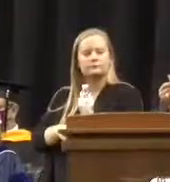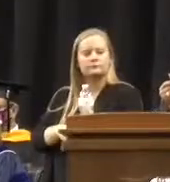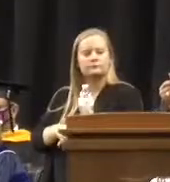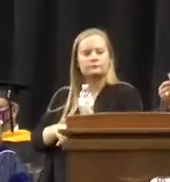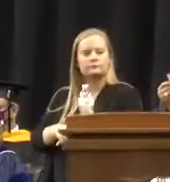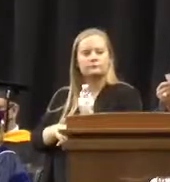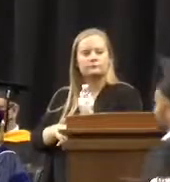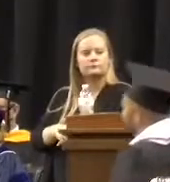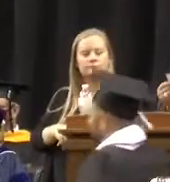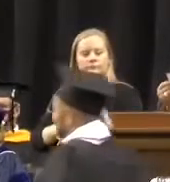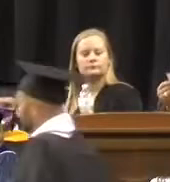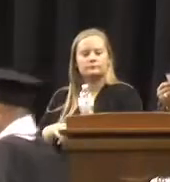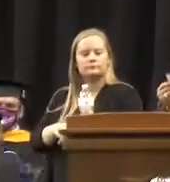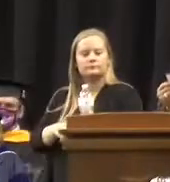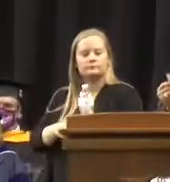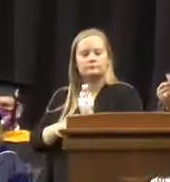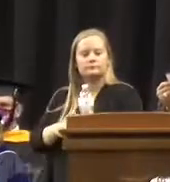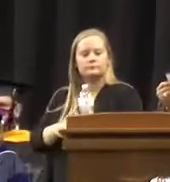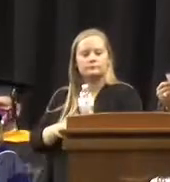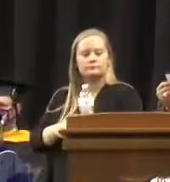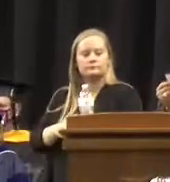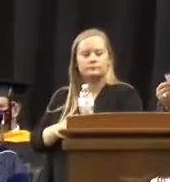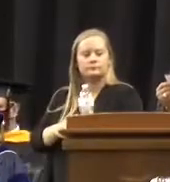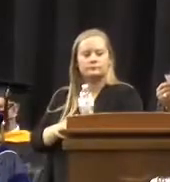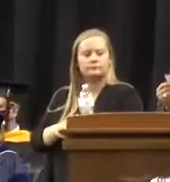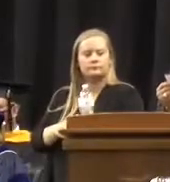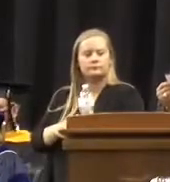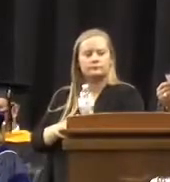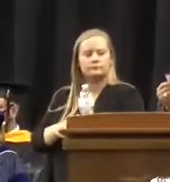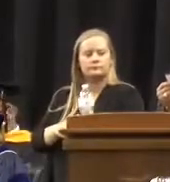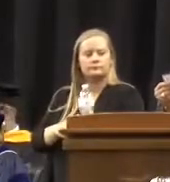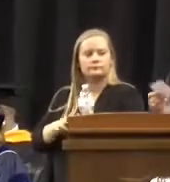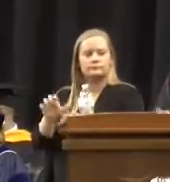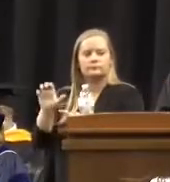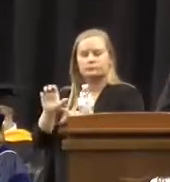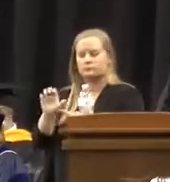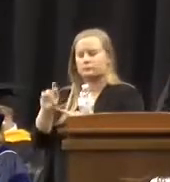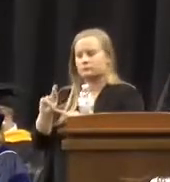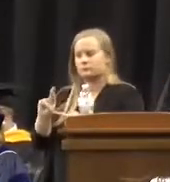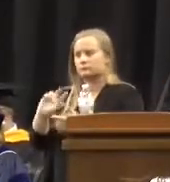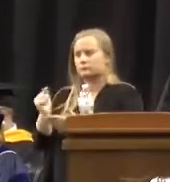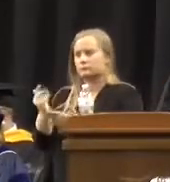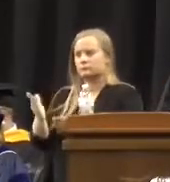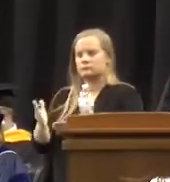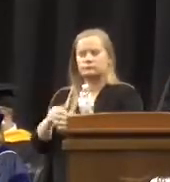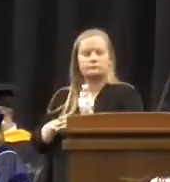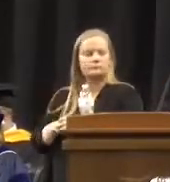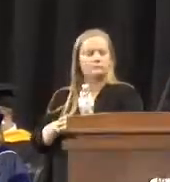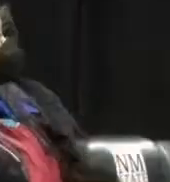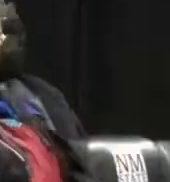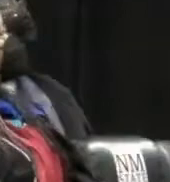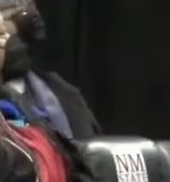Eric Daniel Alanis, Crimson Scholar graduate.